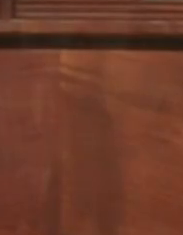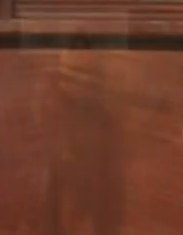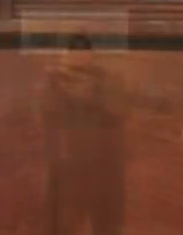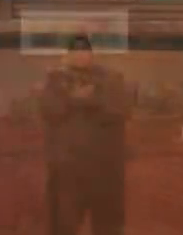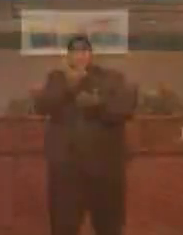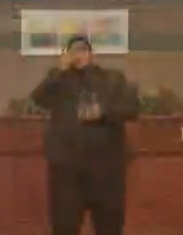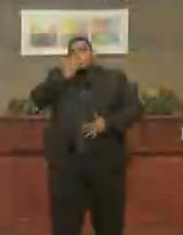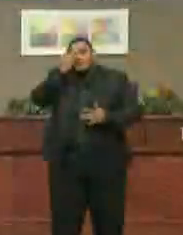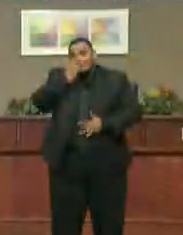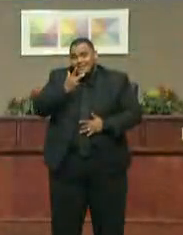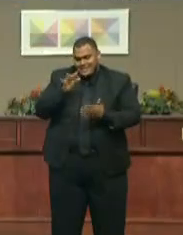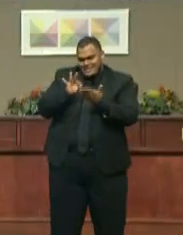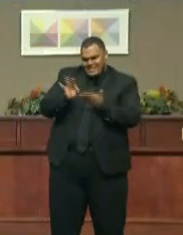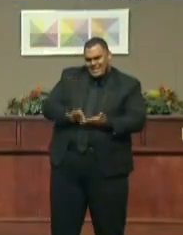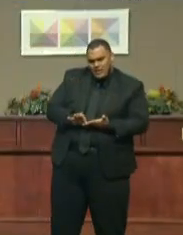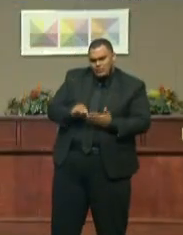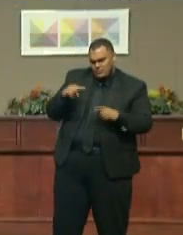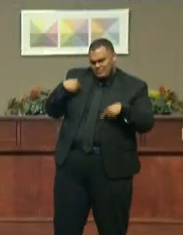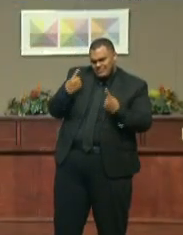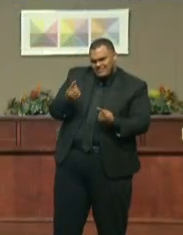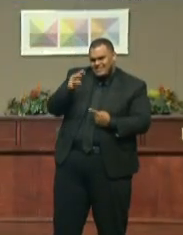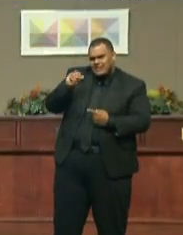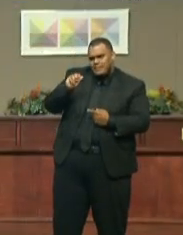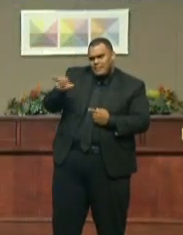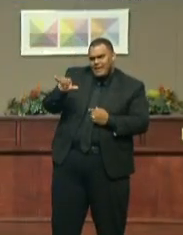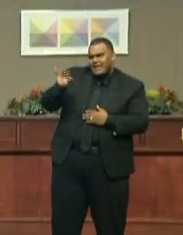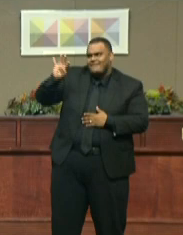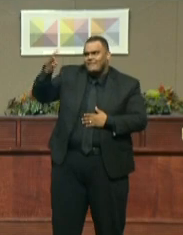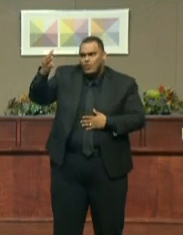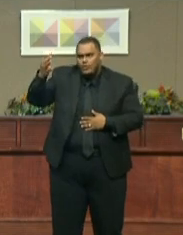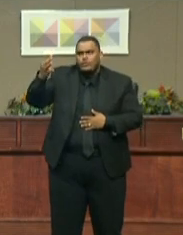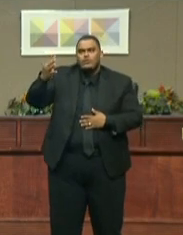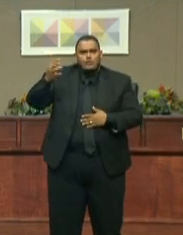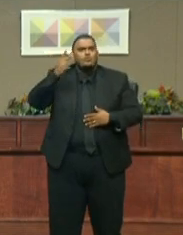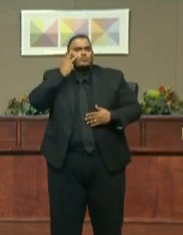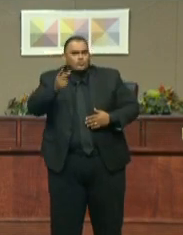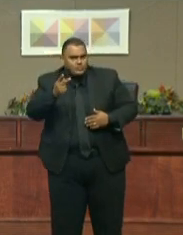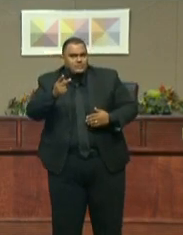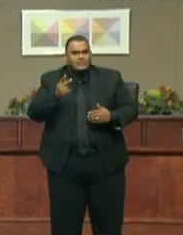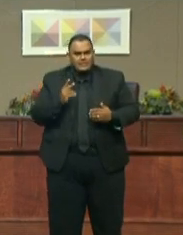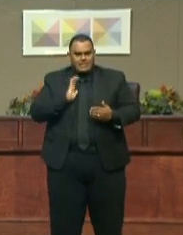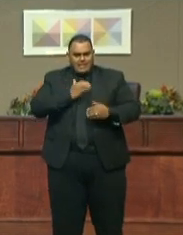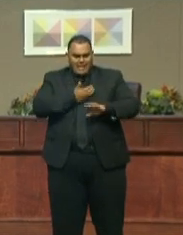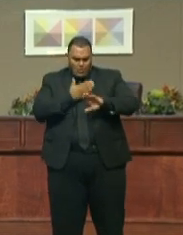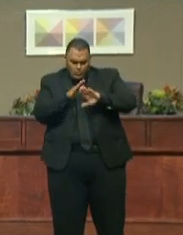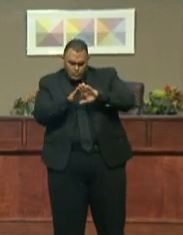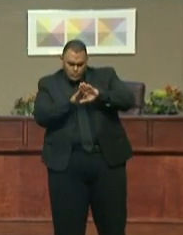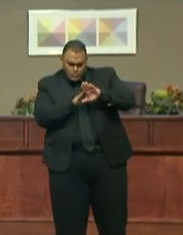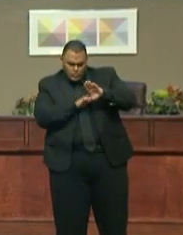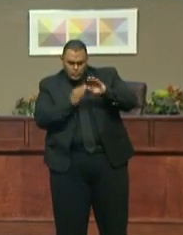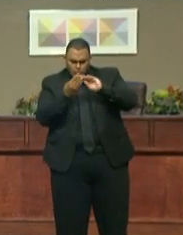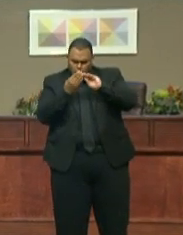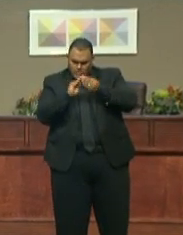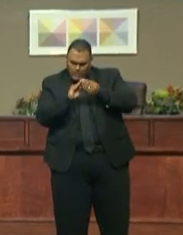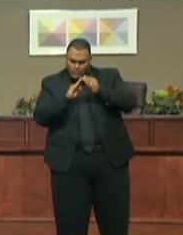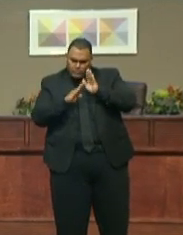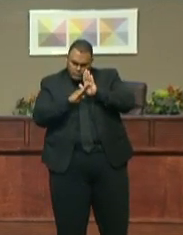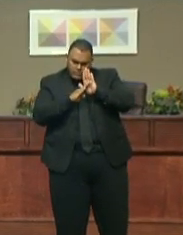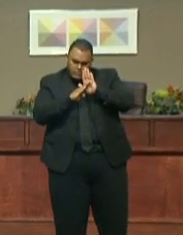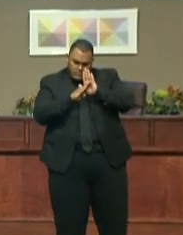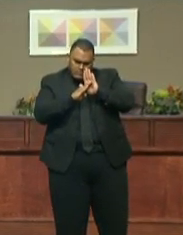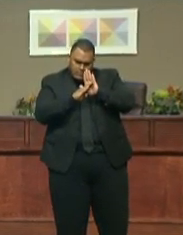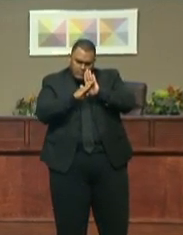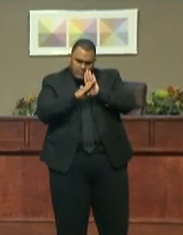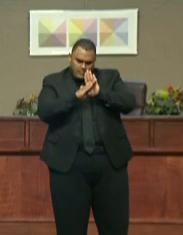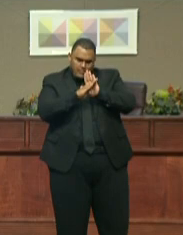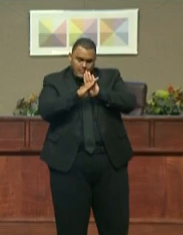you see how we slowly have increased our number to the point today that we have seen a significant increase with